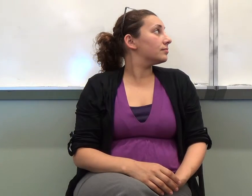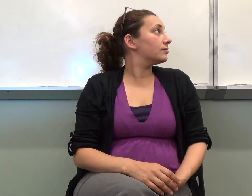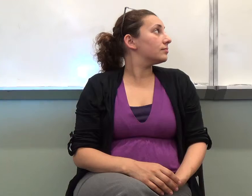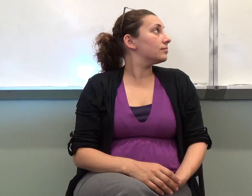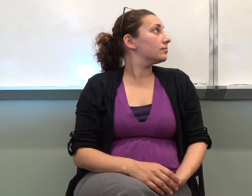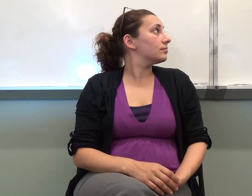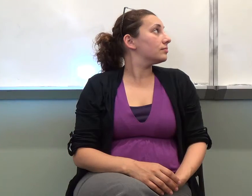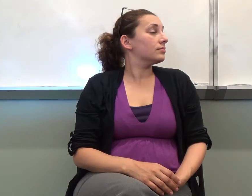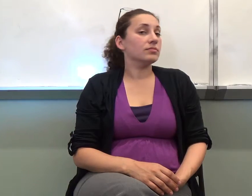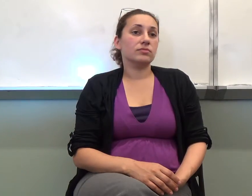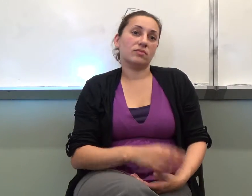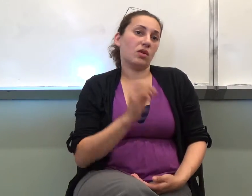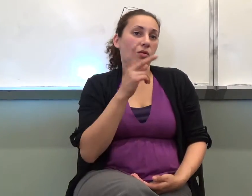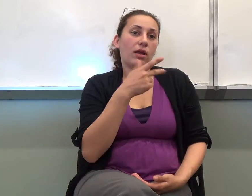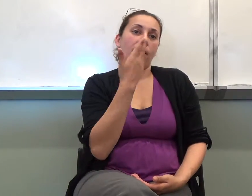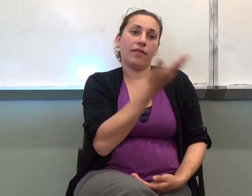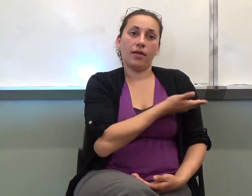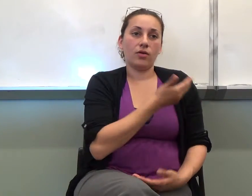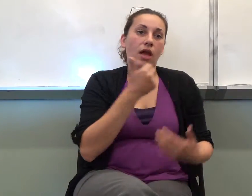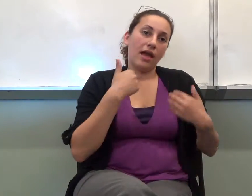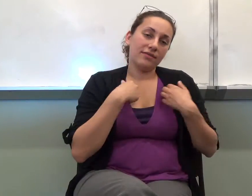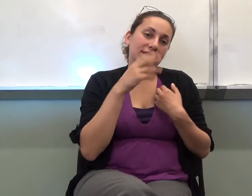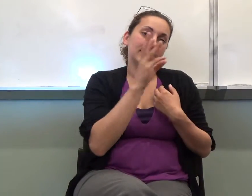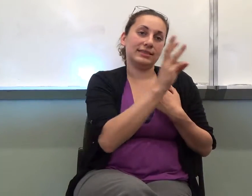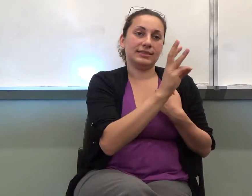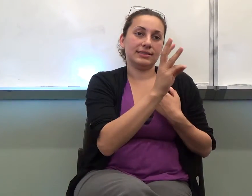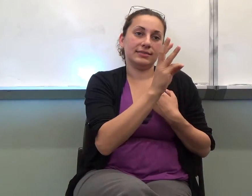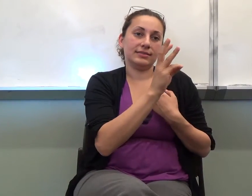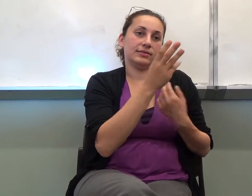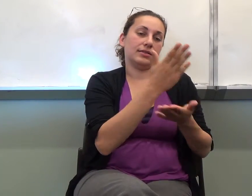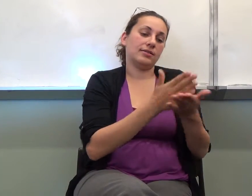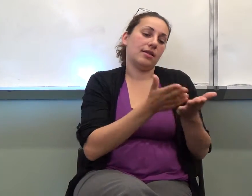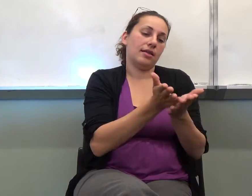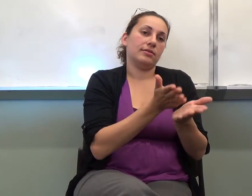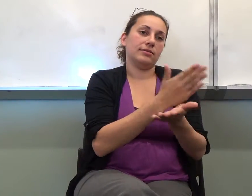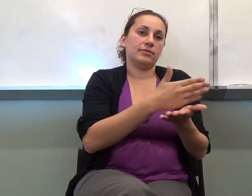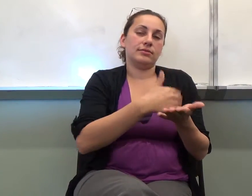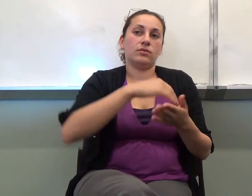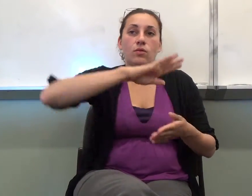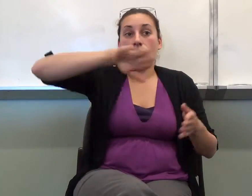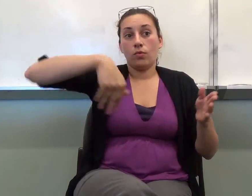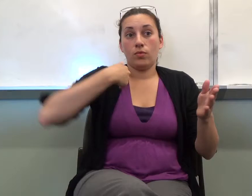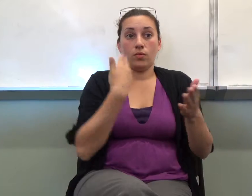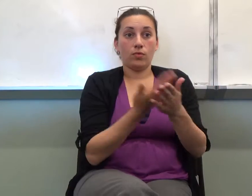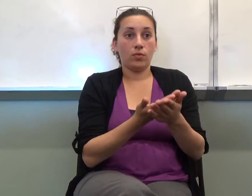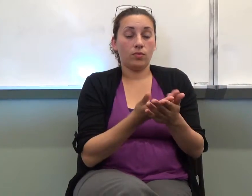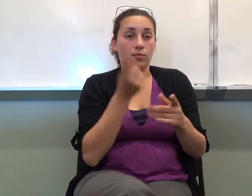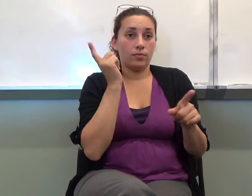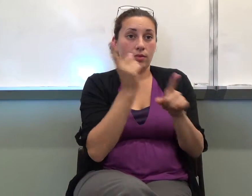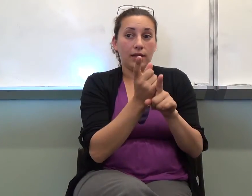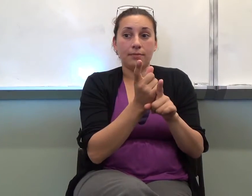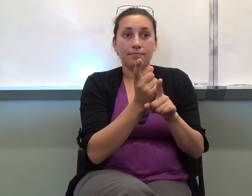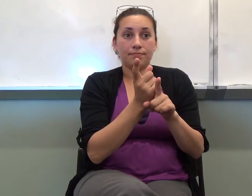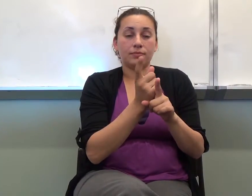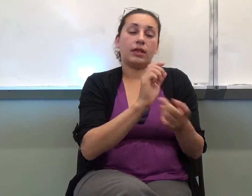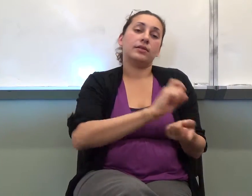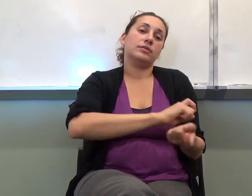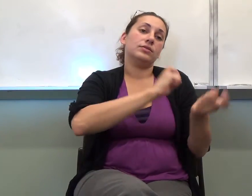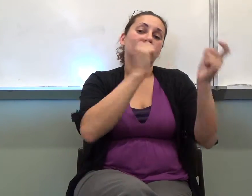And we say, okay, there's 6 pieces in the whole, and we translated that whole idea right immediately into a fraction. The